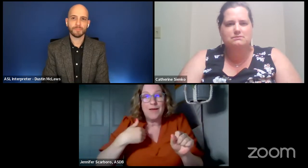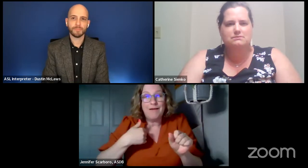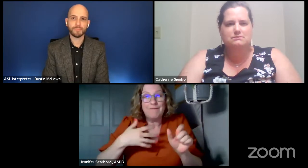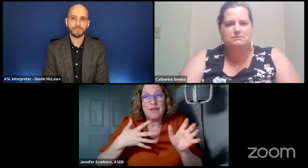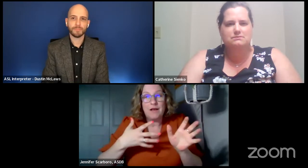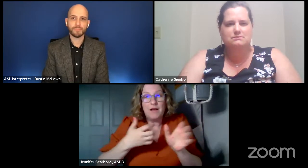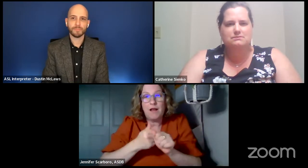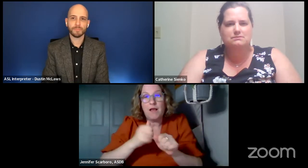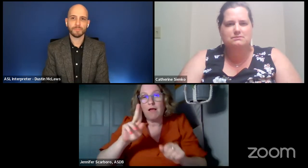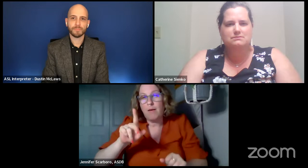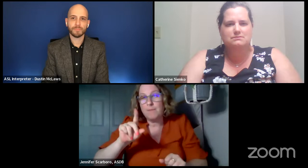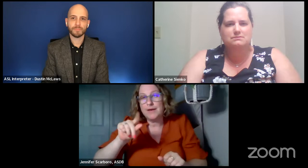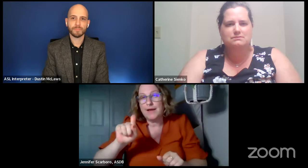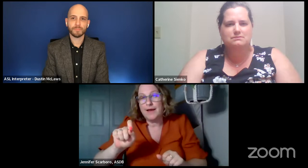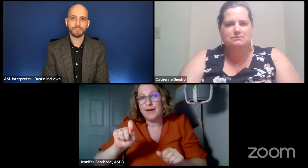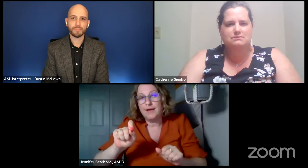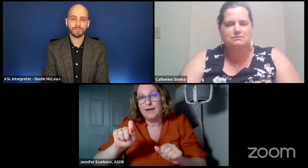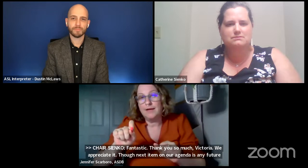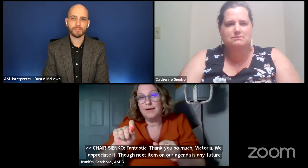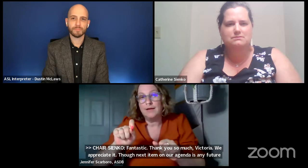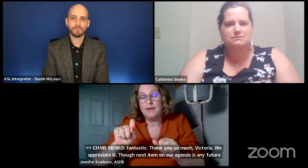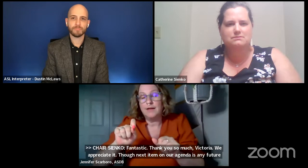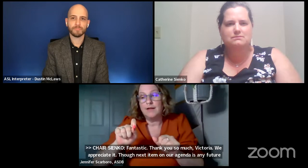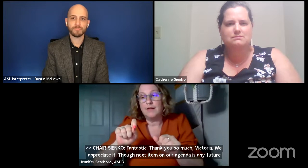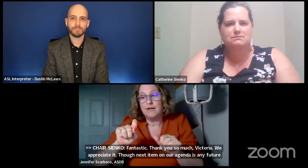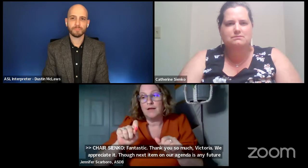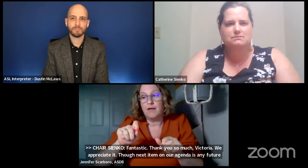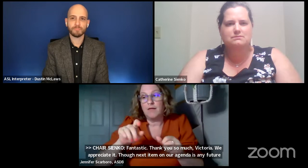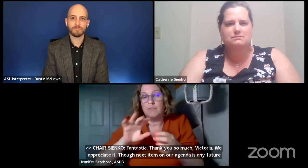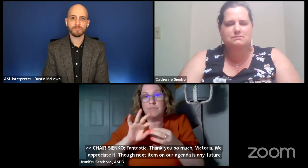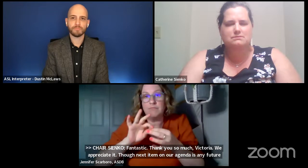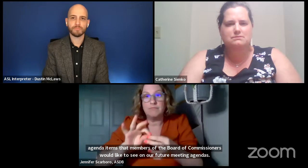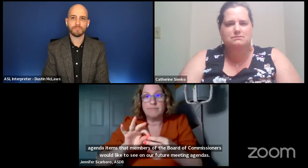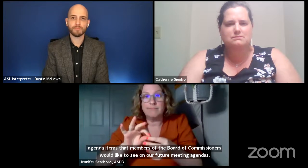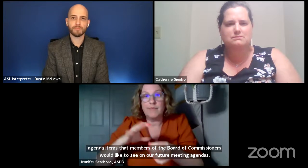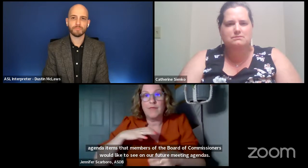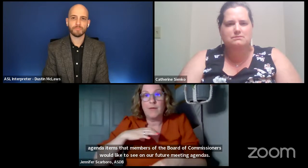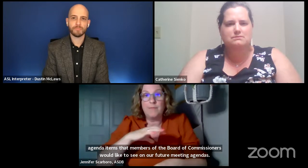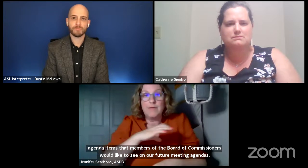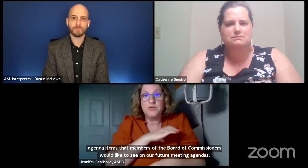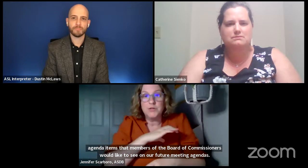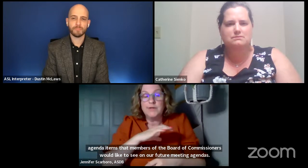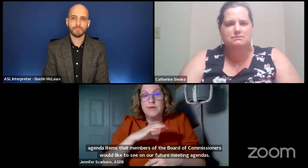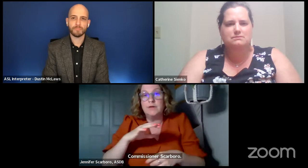I'm not sure about this topic, but I'd like to get an update